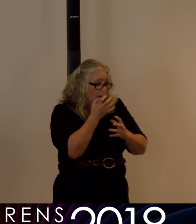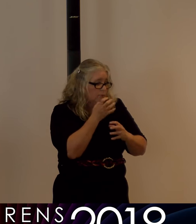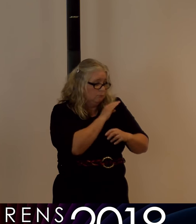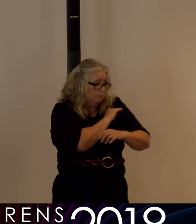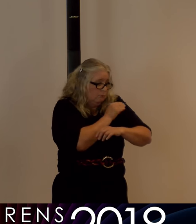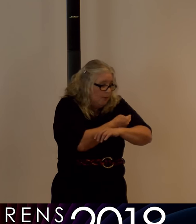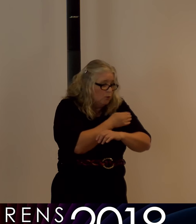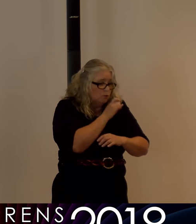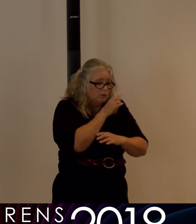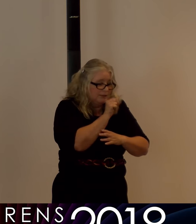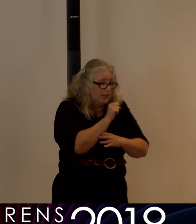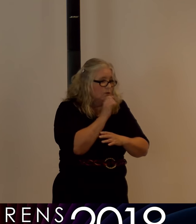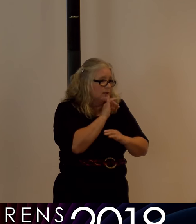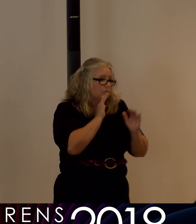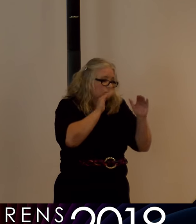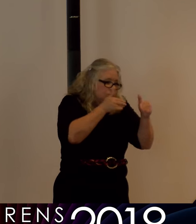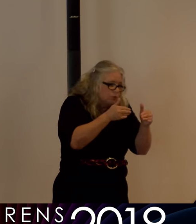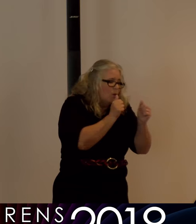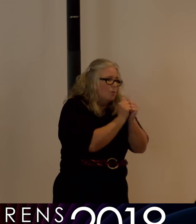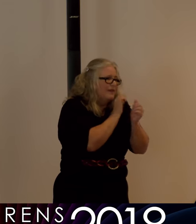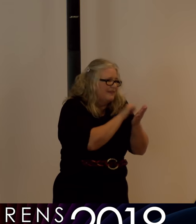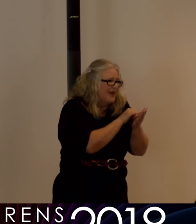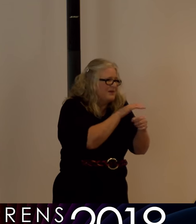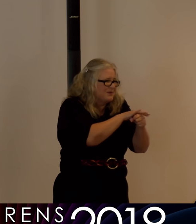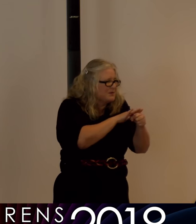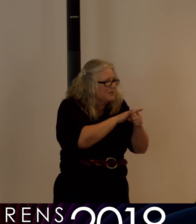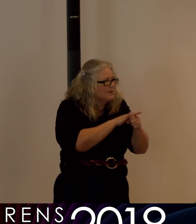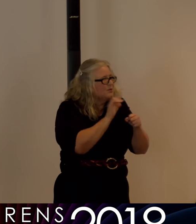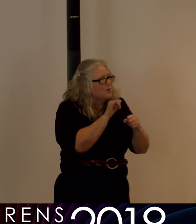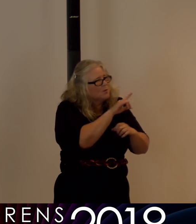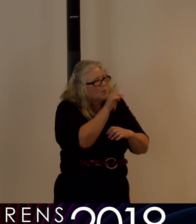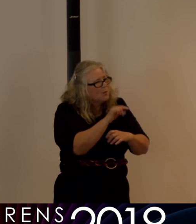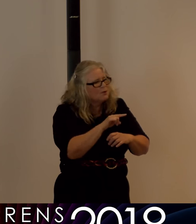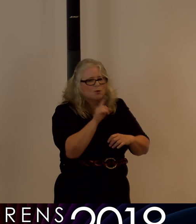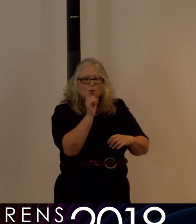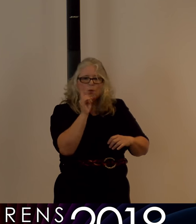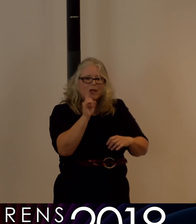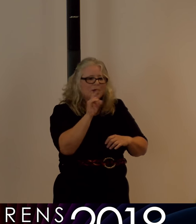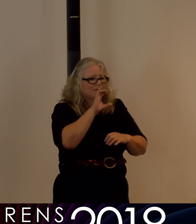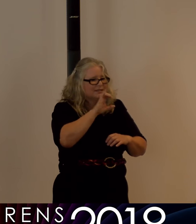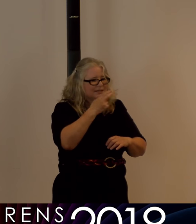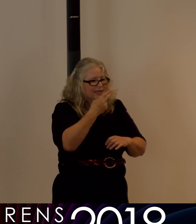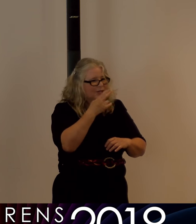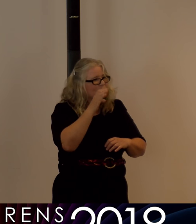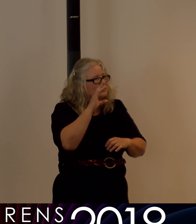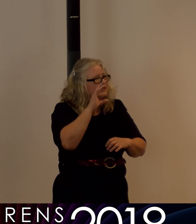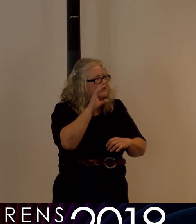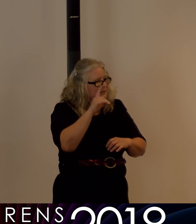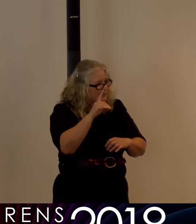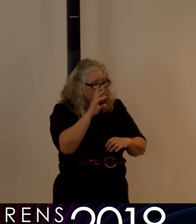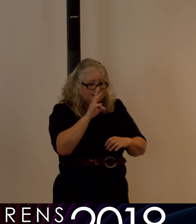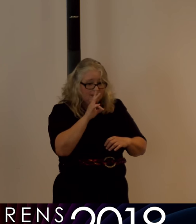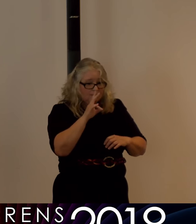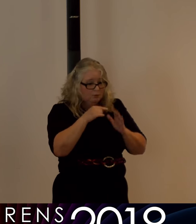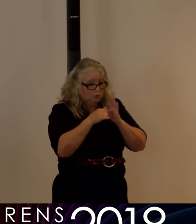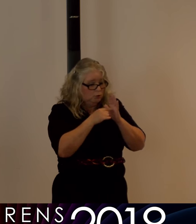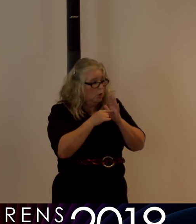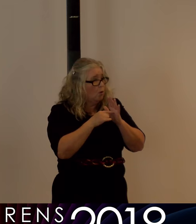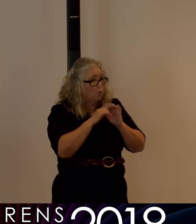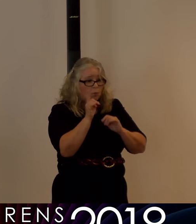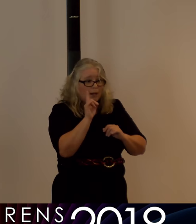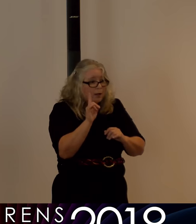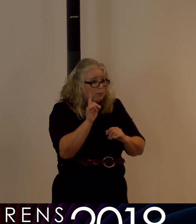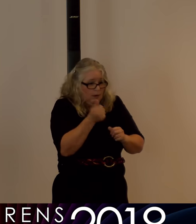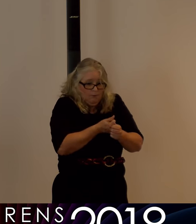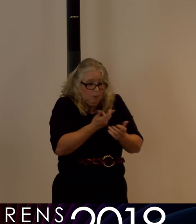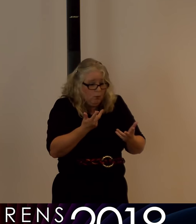So one of the very first questions was, where is CHD7 expressed? Is it everywhere? And you only see features in charge because